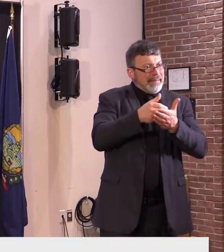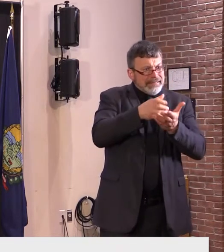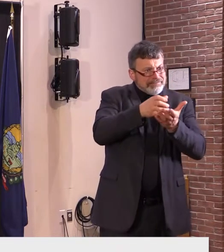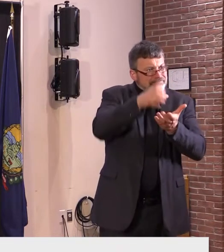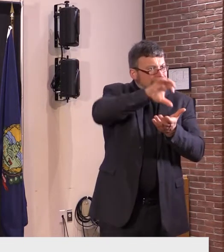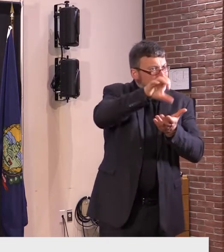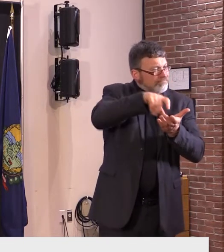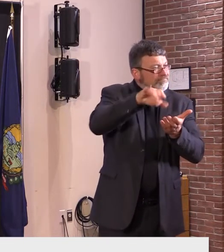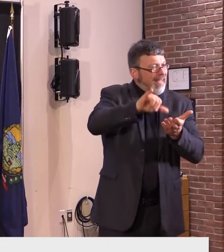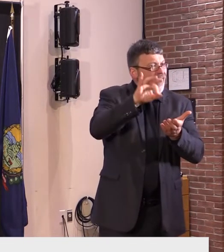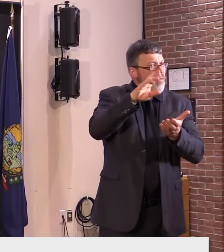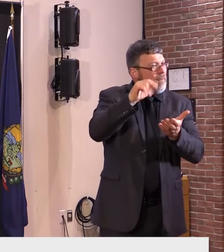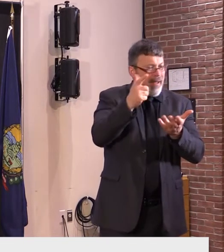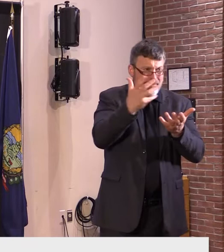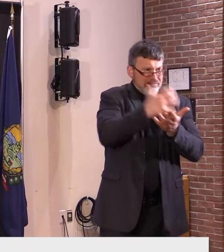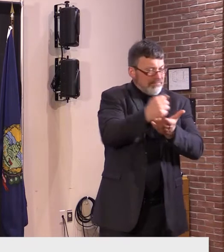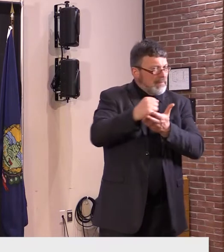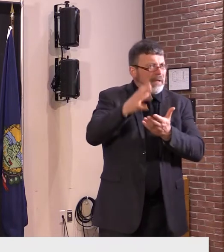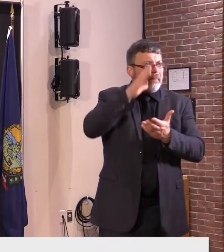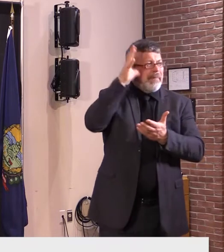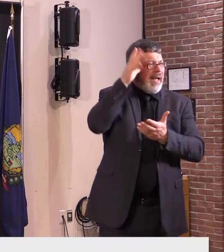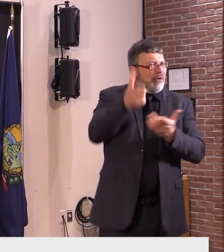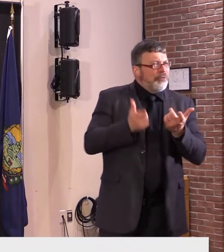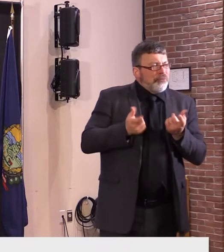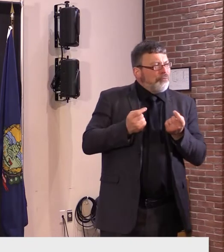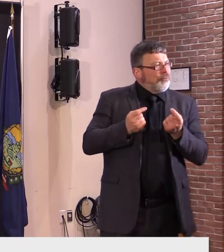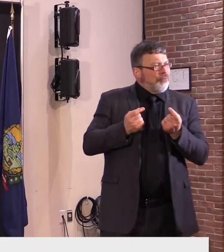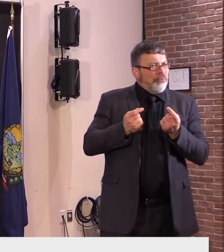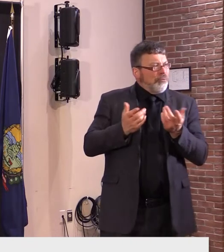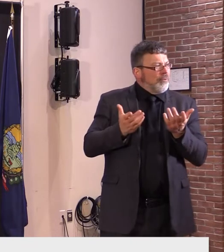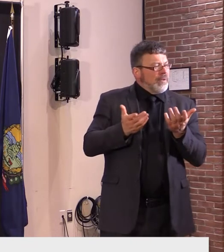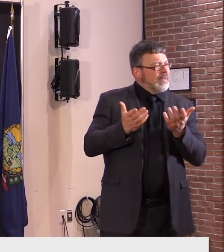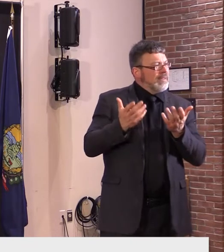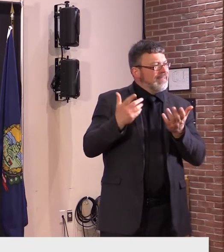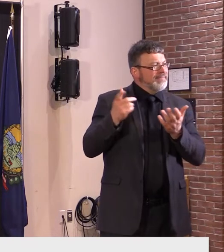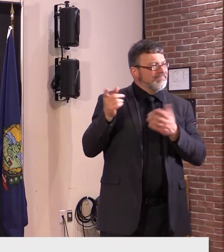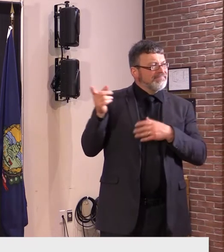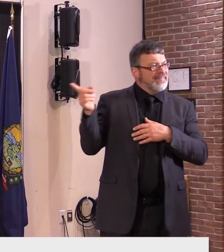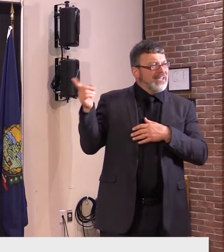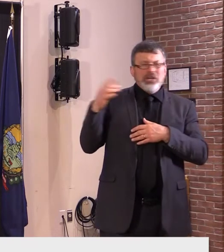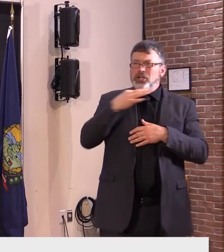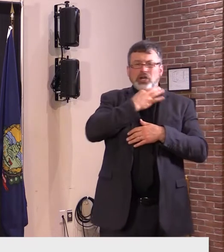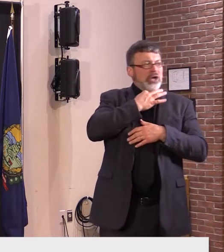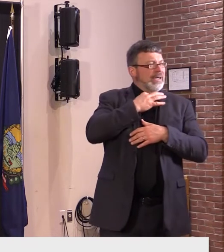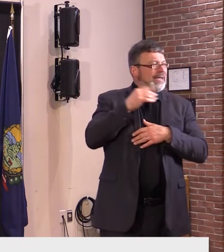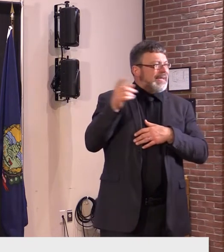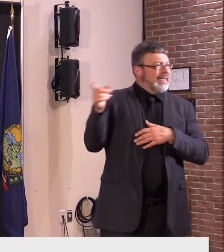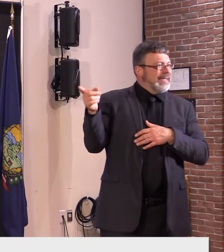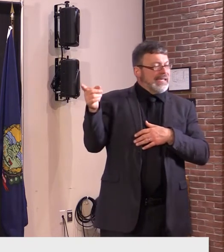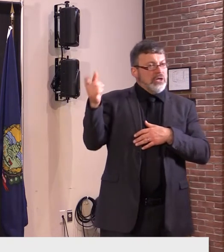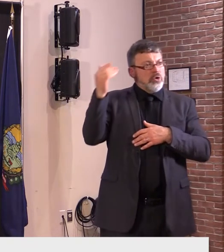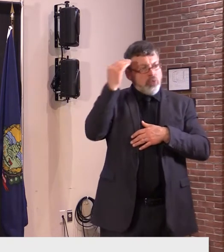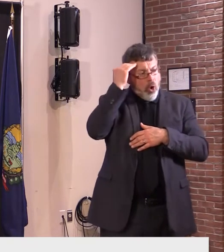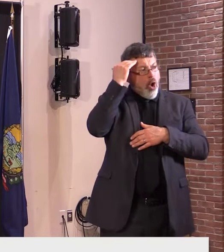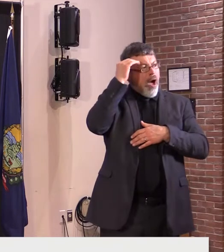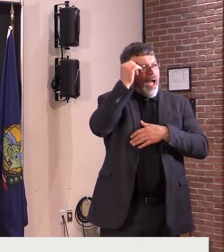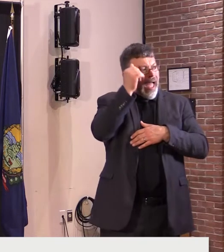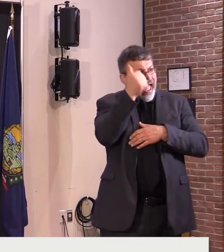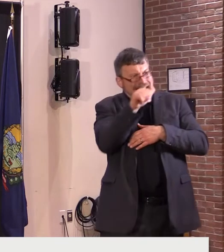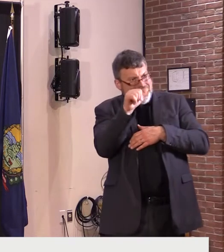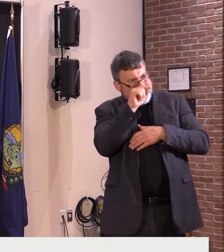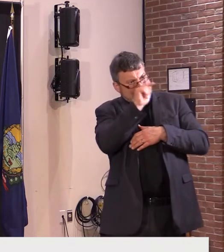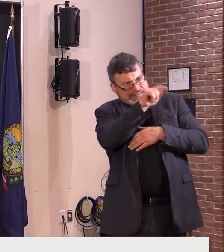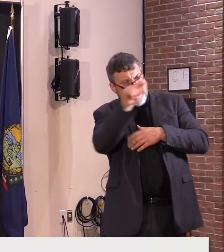I'm wondering, are you aware of any families that have exhausted those steps and still not been able to come up with any